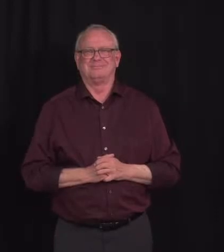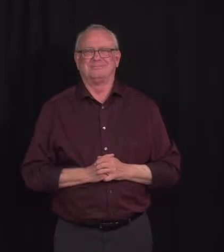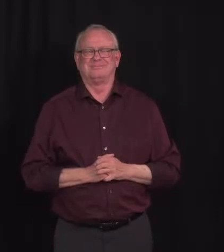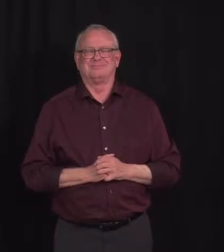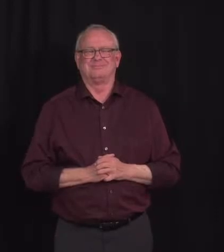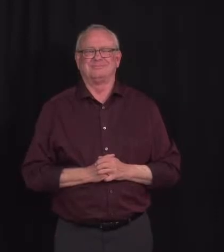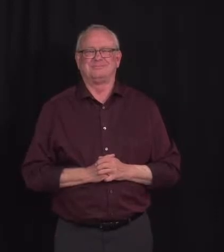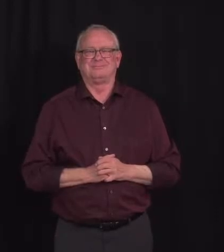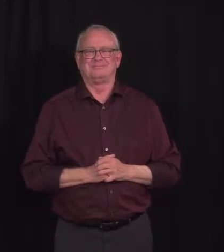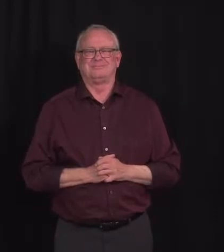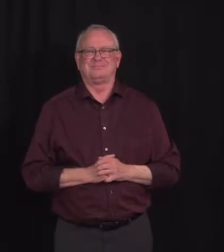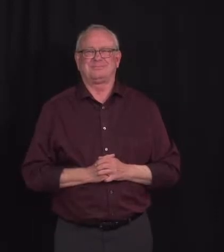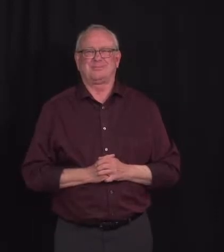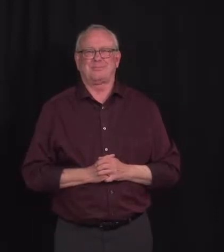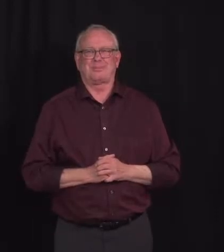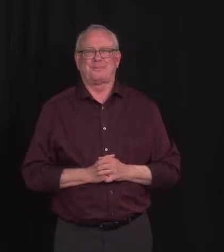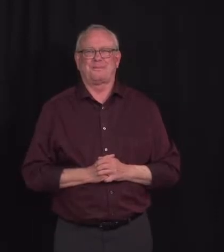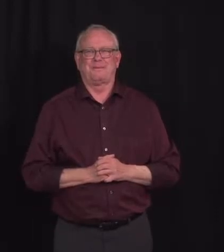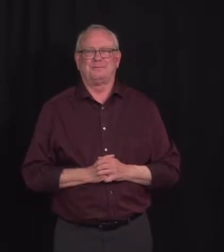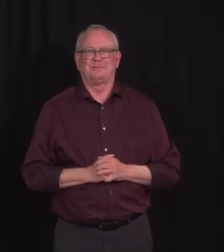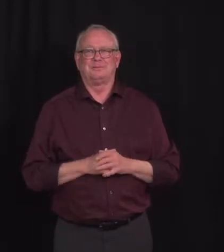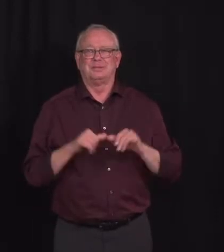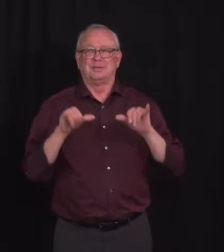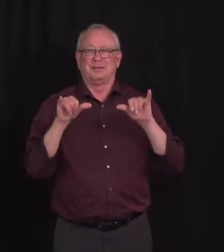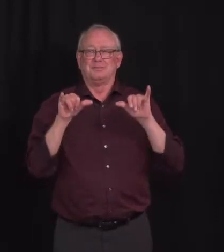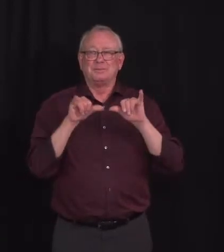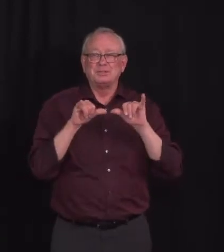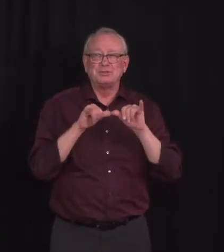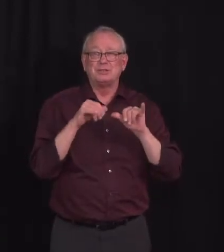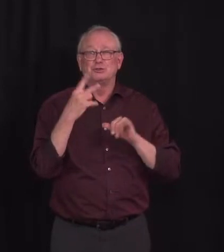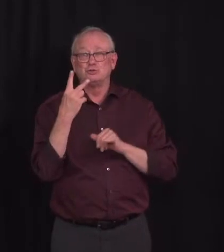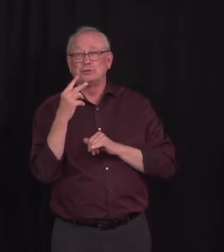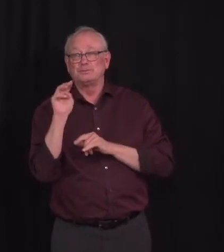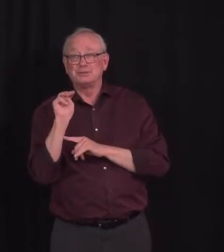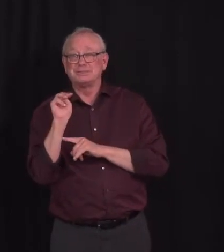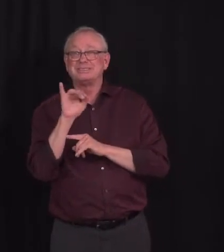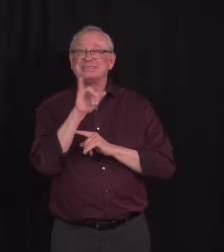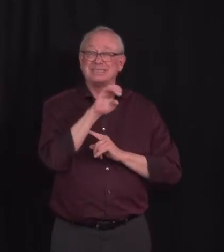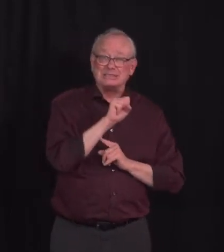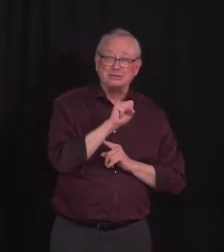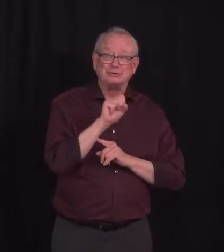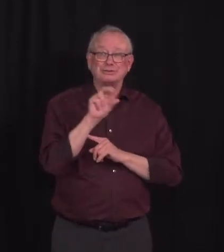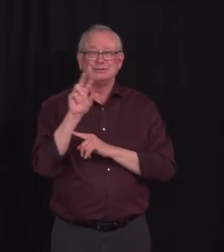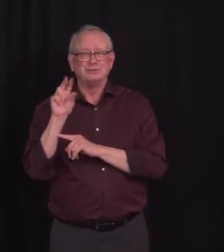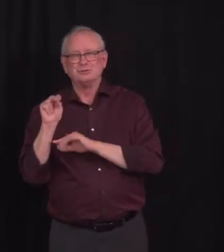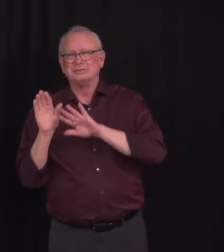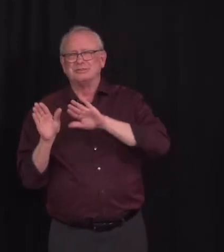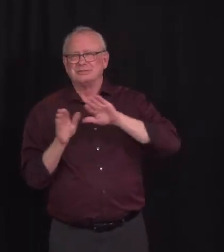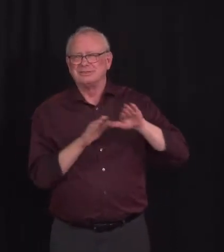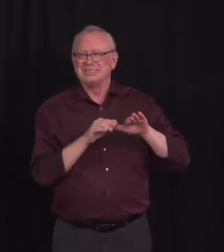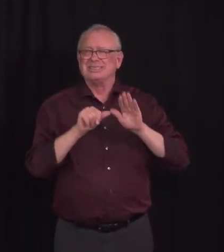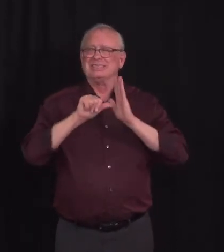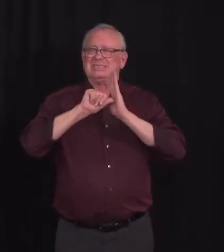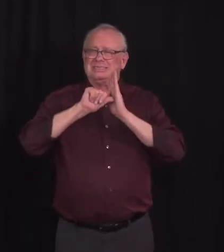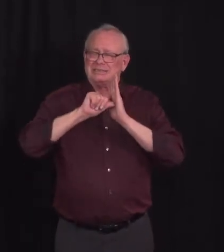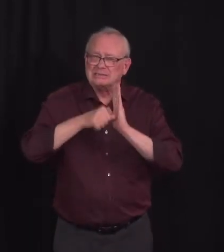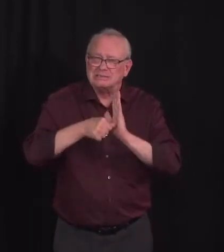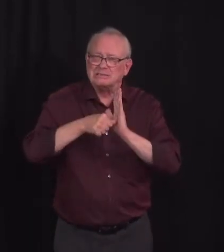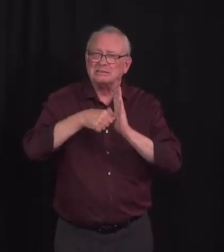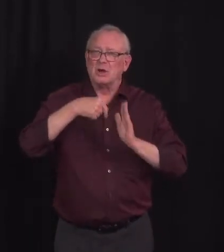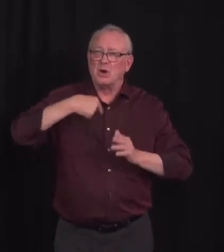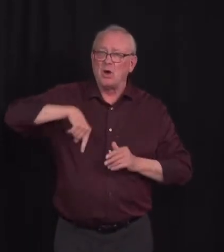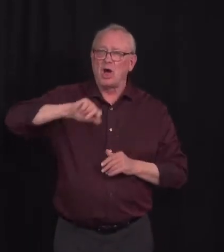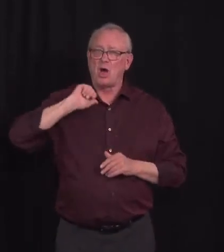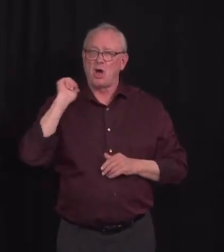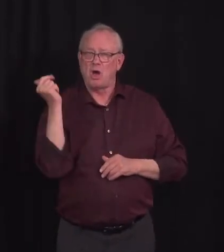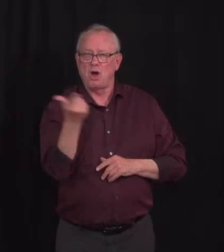that 2 meters was followed, I want to reiterate what I said earlier, which is that all of us have a role to play, and it's